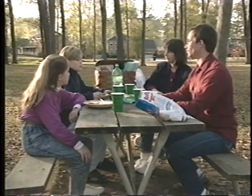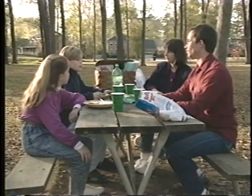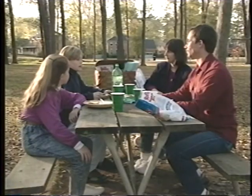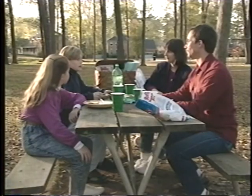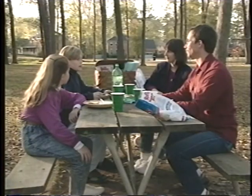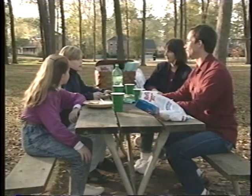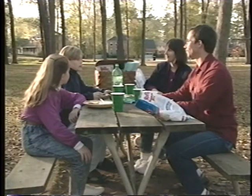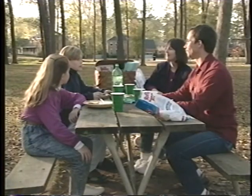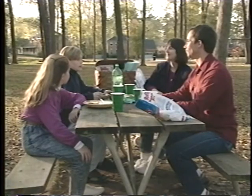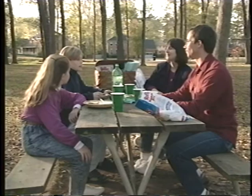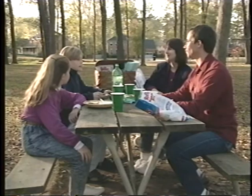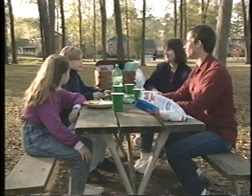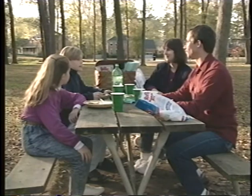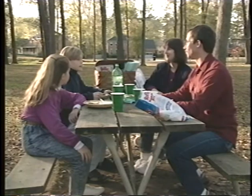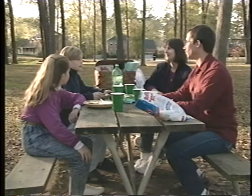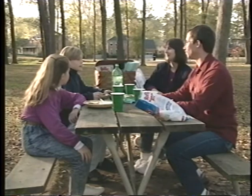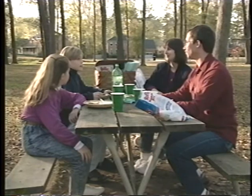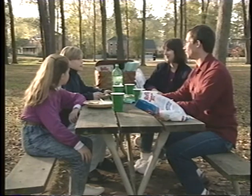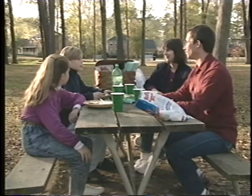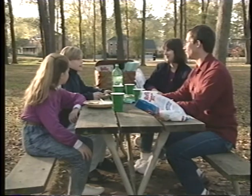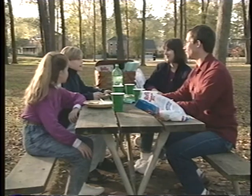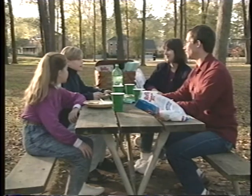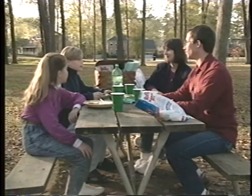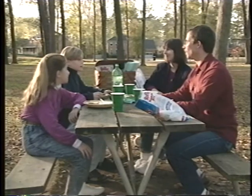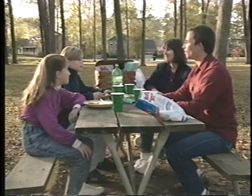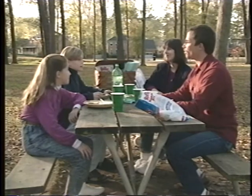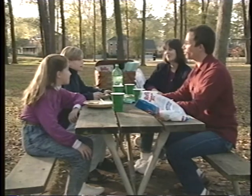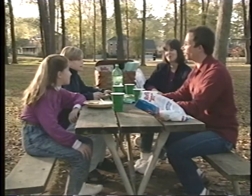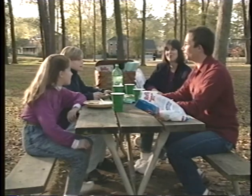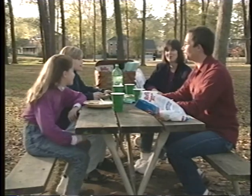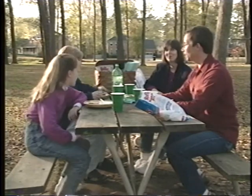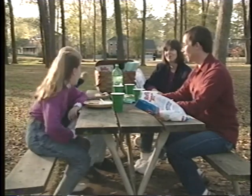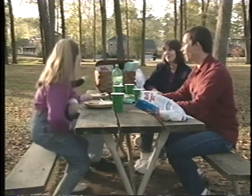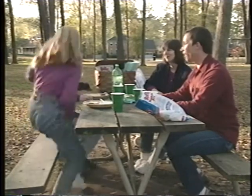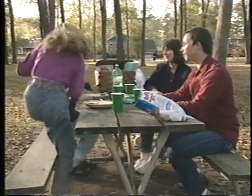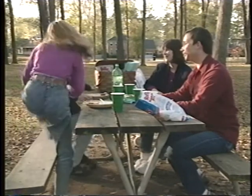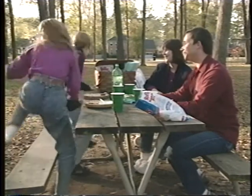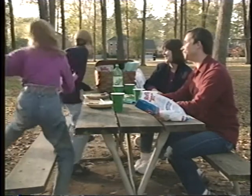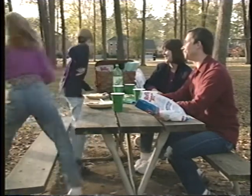Boy, we've learned a lot of signs. Can we go play now? Sure. Take off.